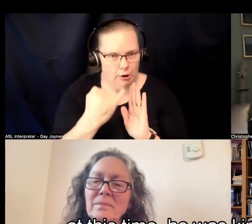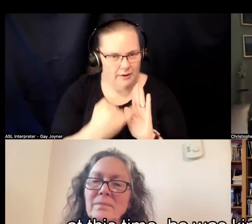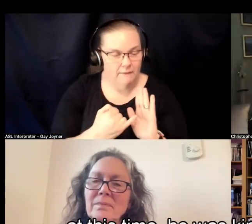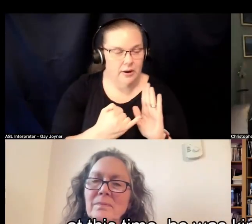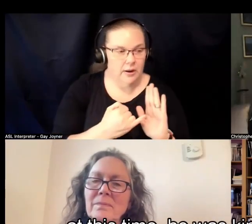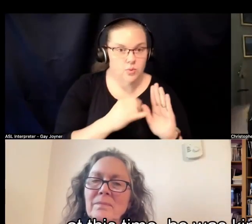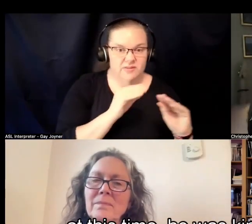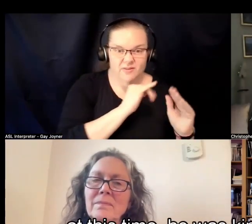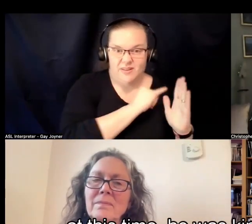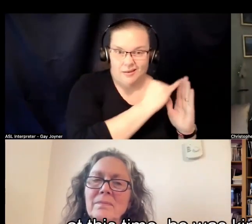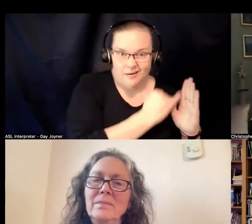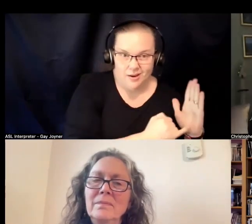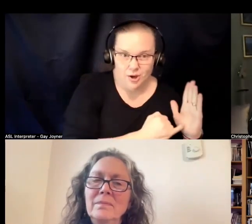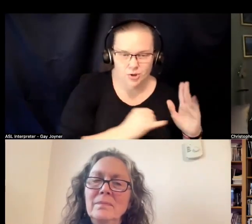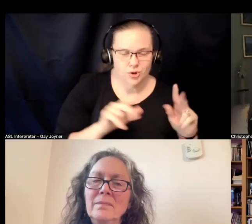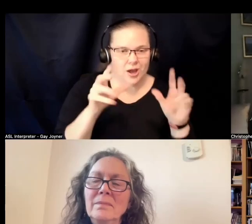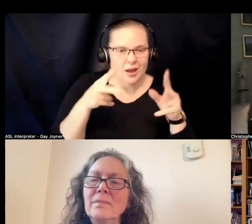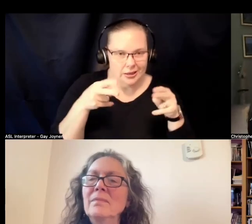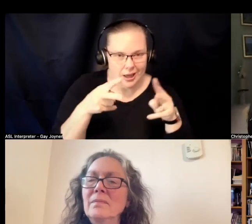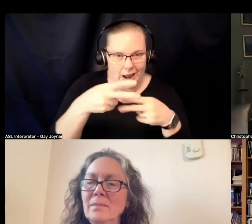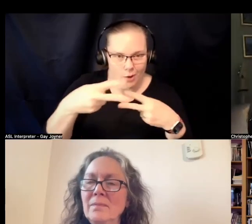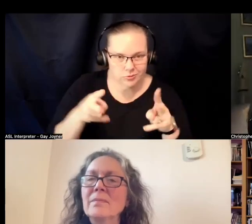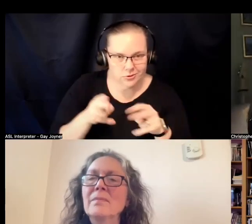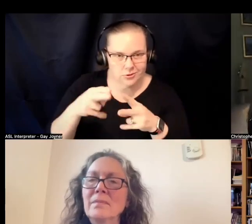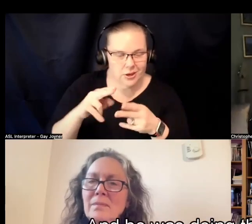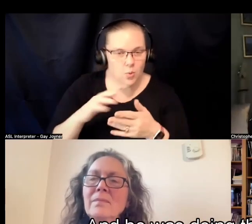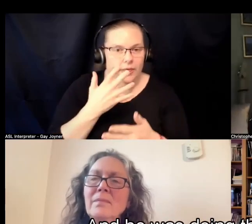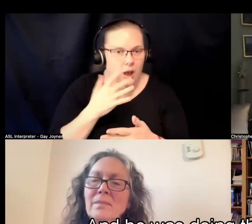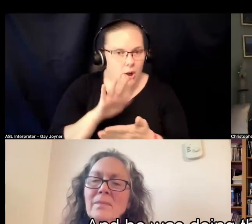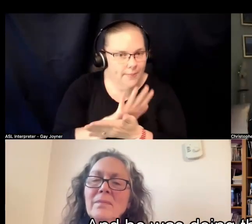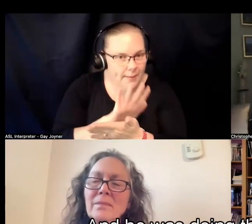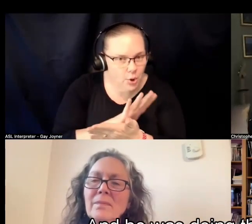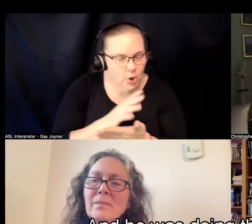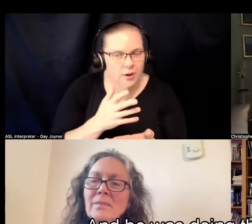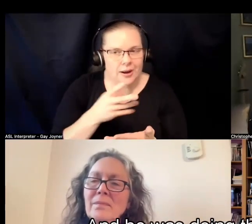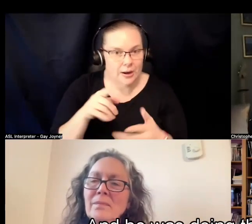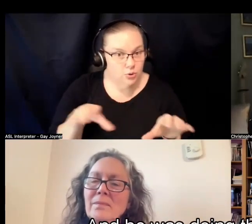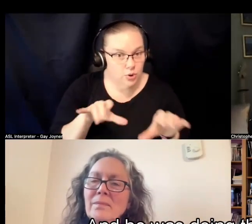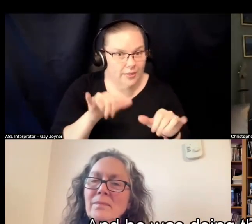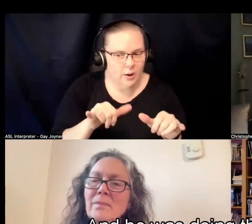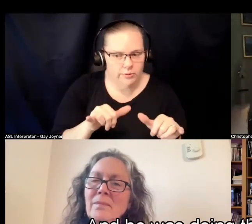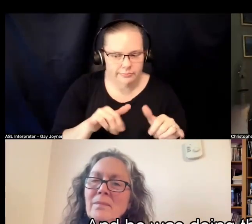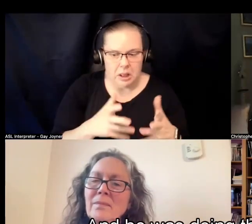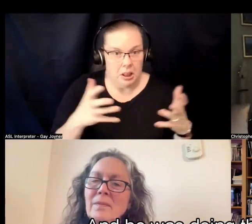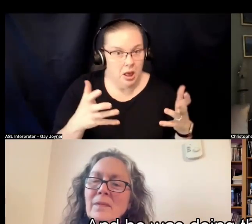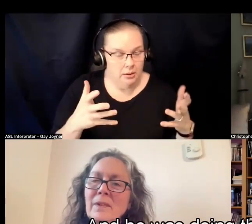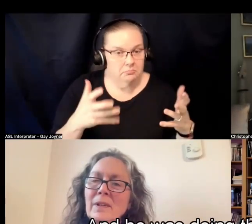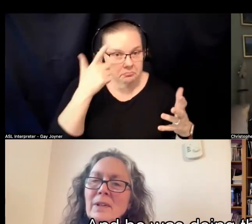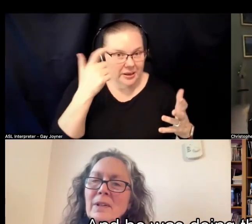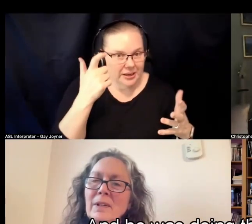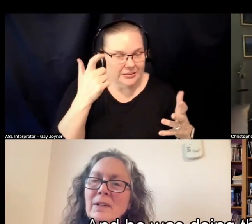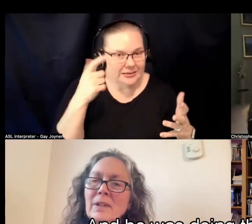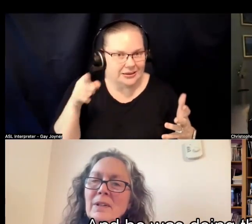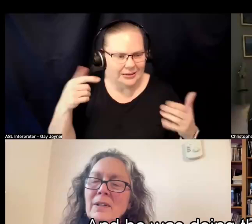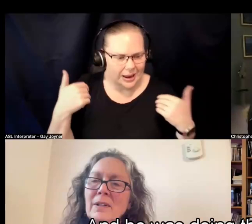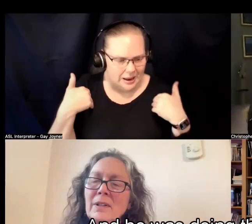painting to the cutouts, which he did with scissors and colored paper. And he was doing that in large part because he